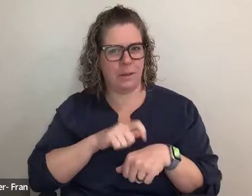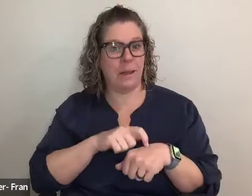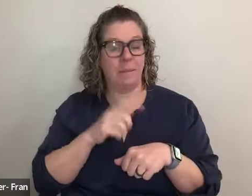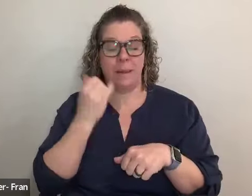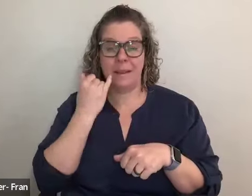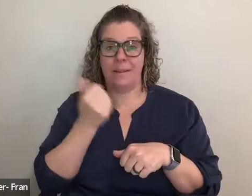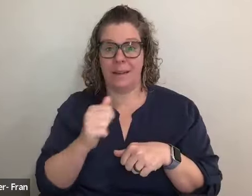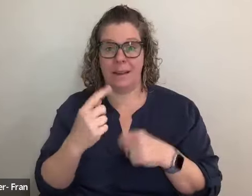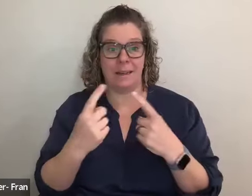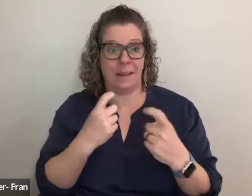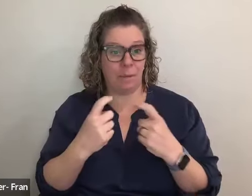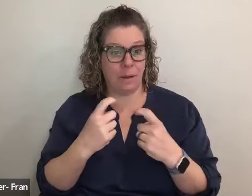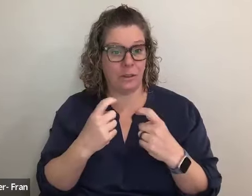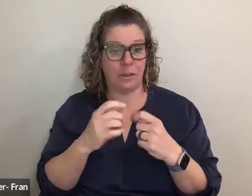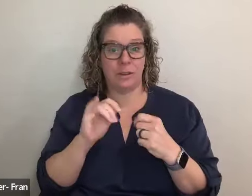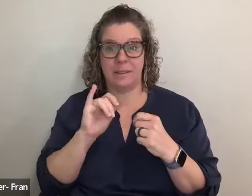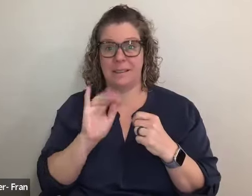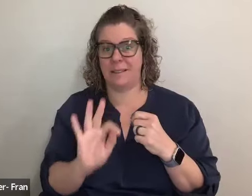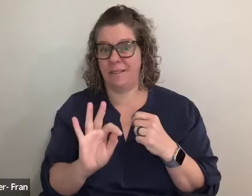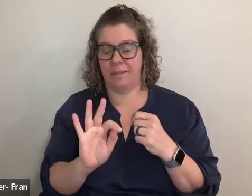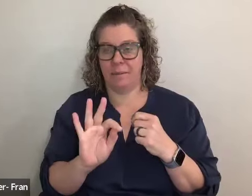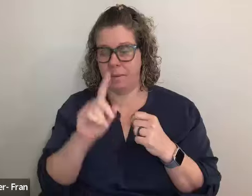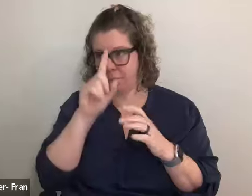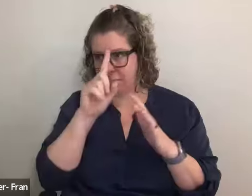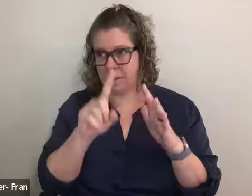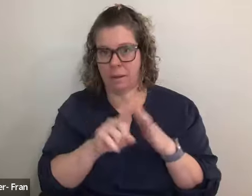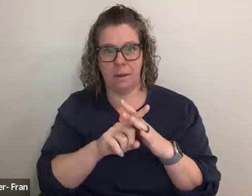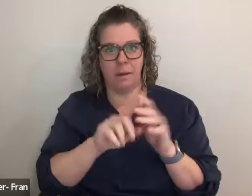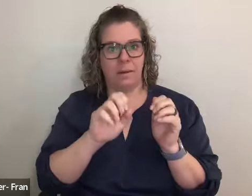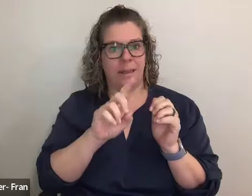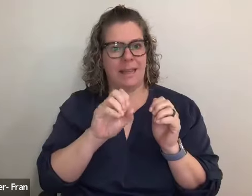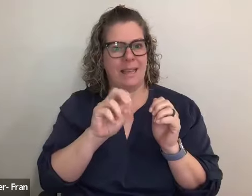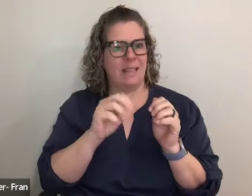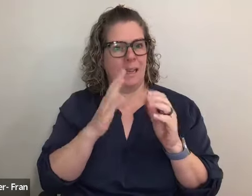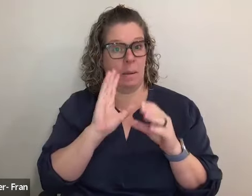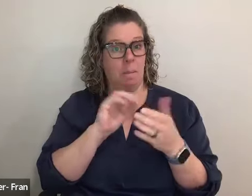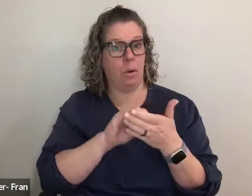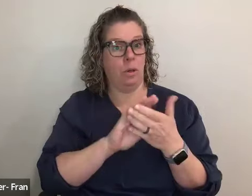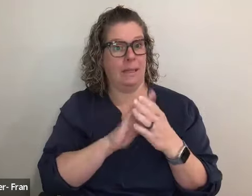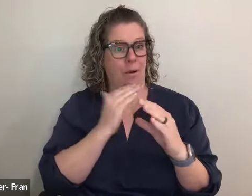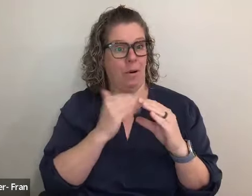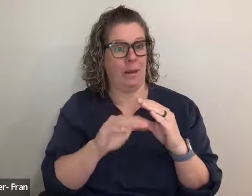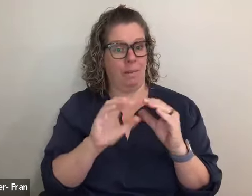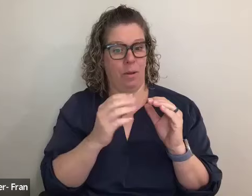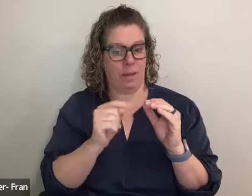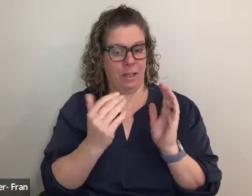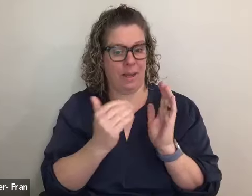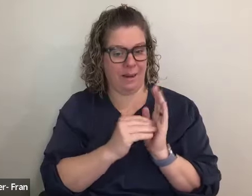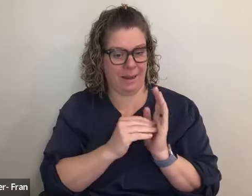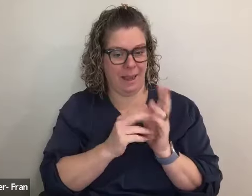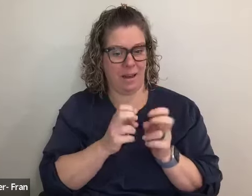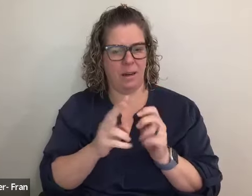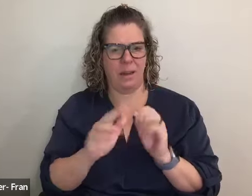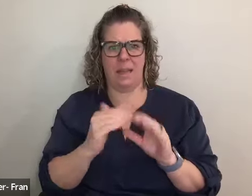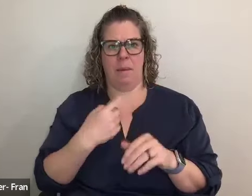have any questions, if Eden, you'd put our email in the chat again,